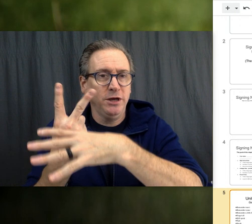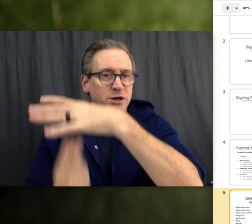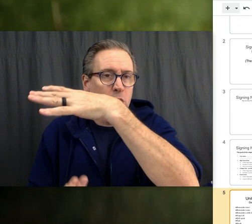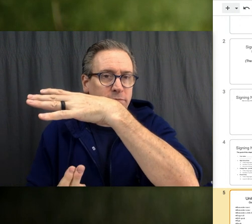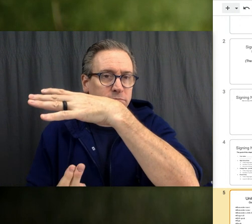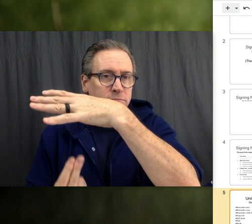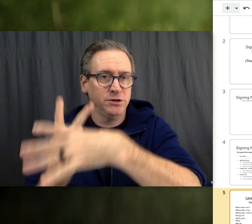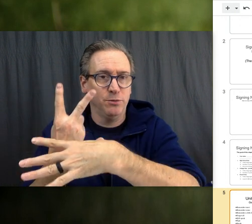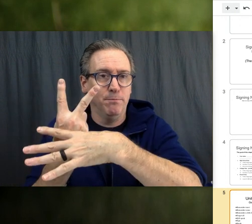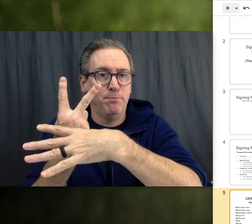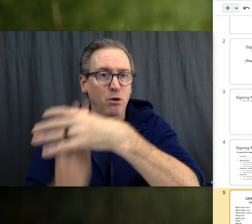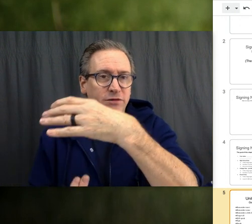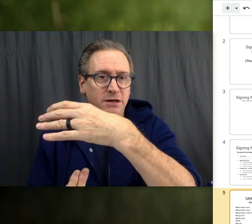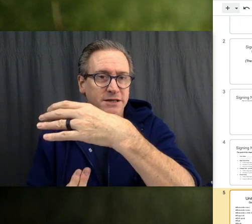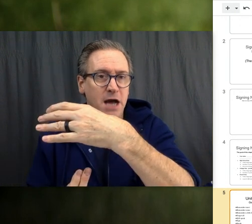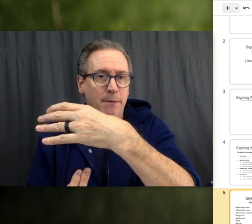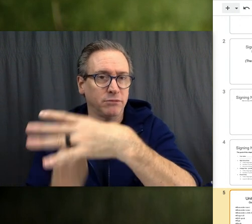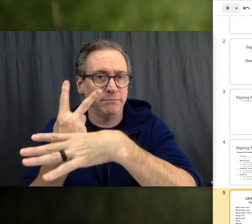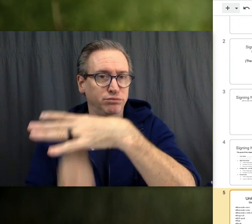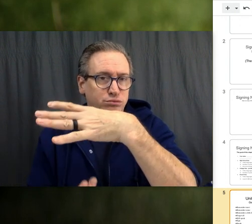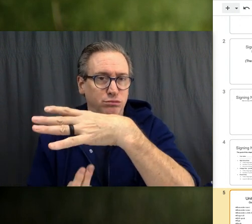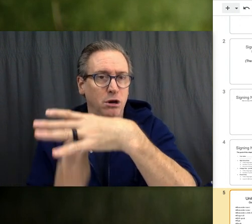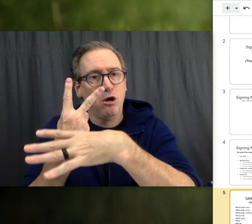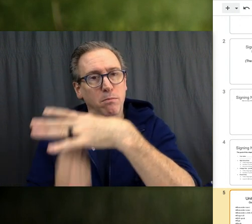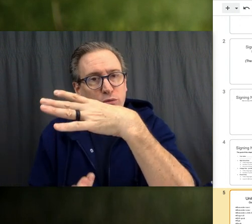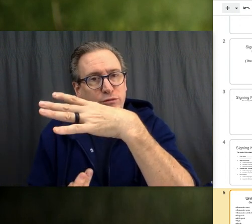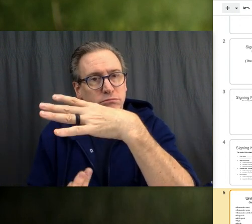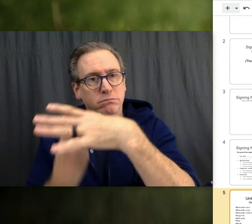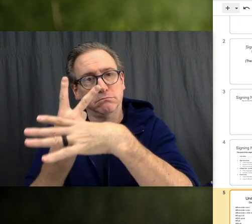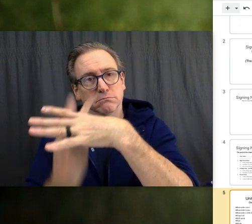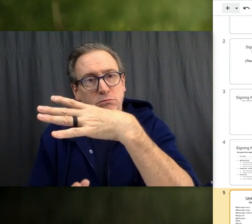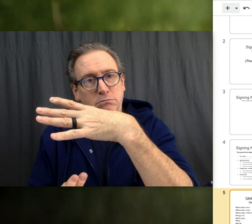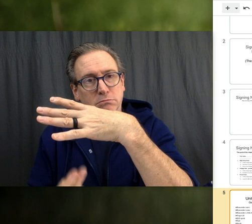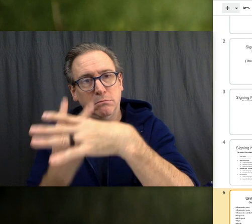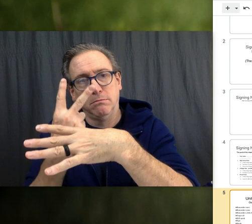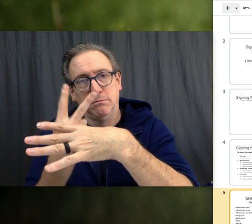Two into one. You put both into the cup, right? Both.